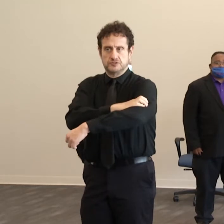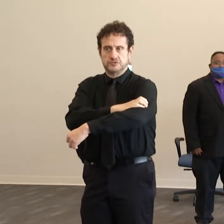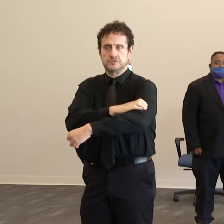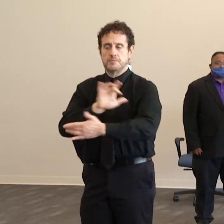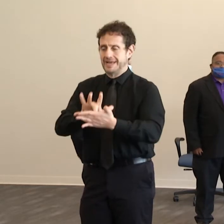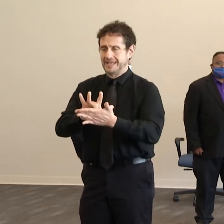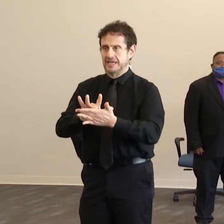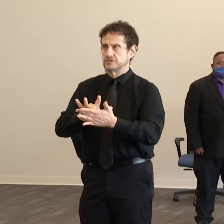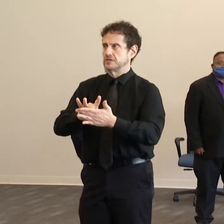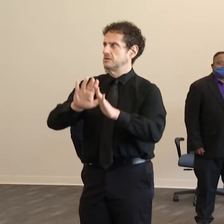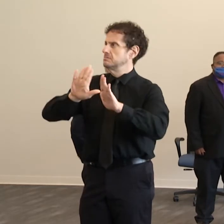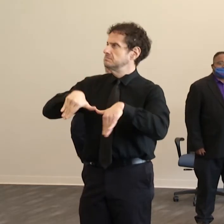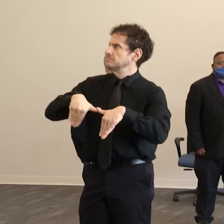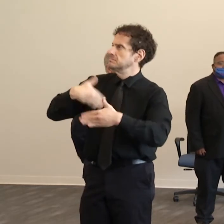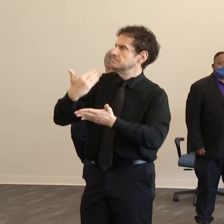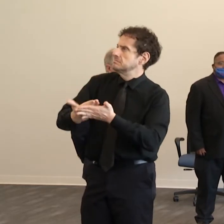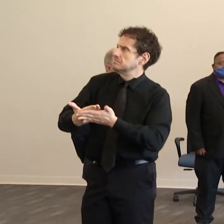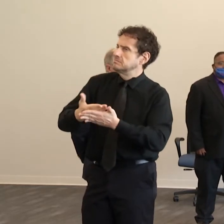in the mail.